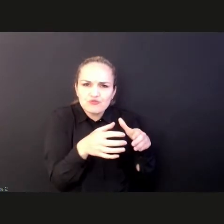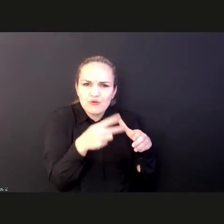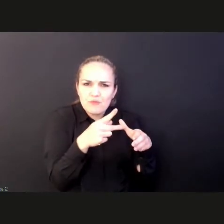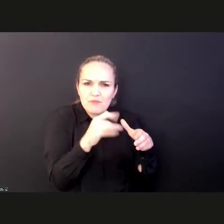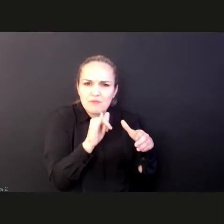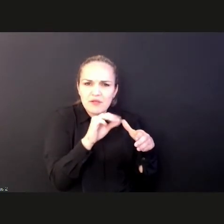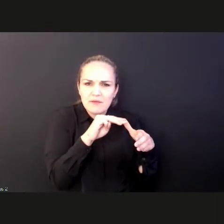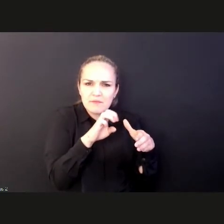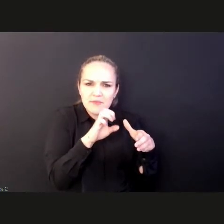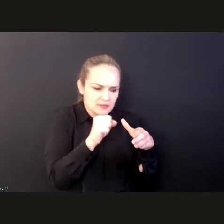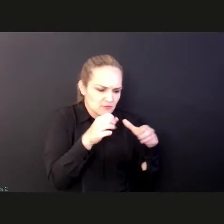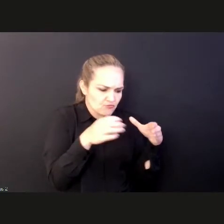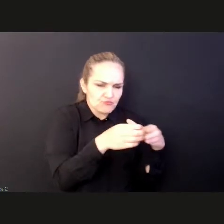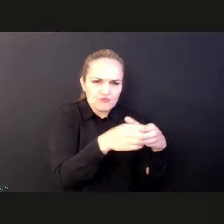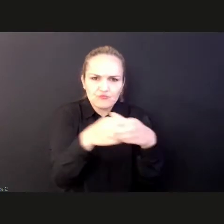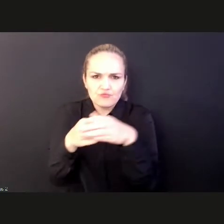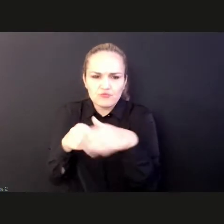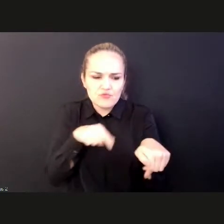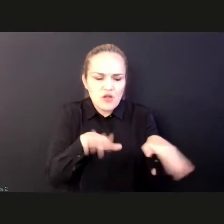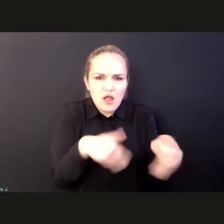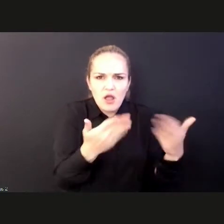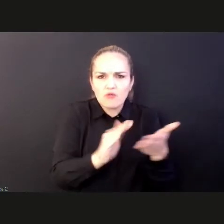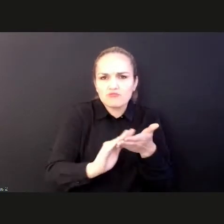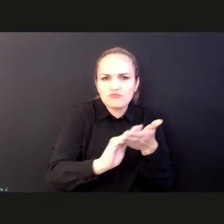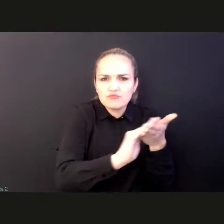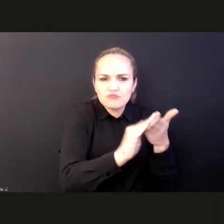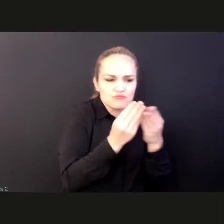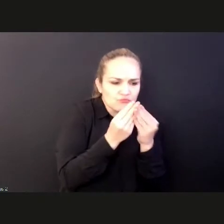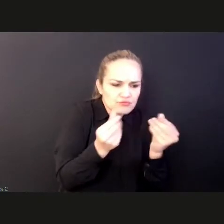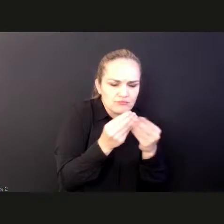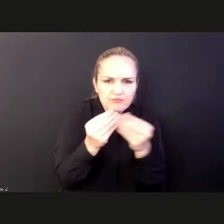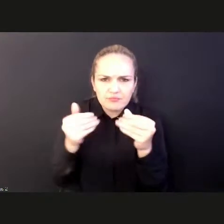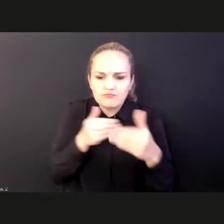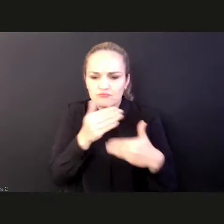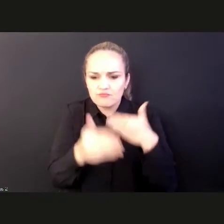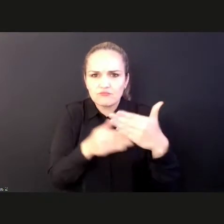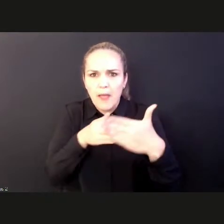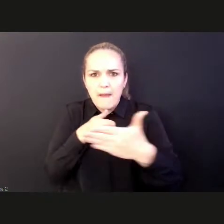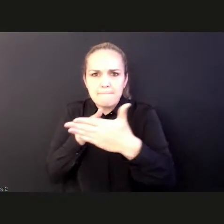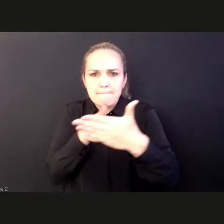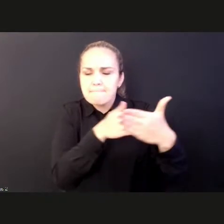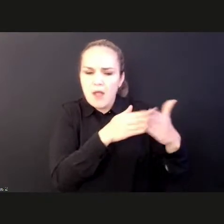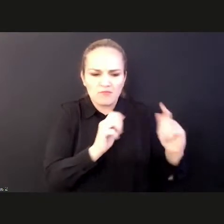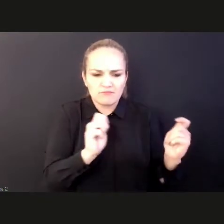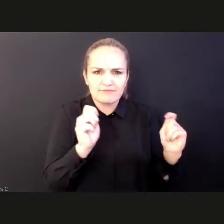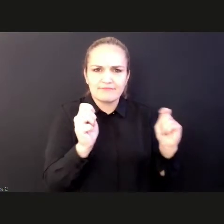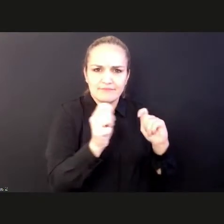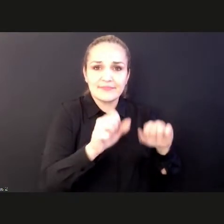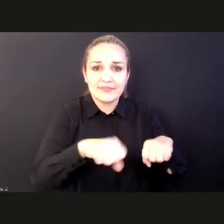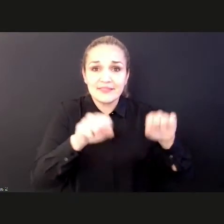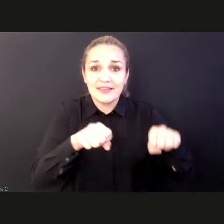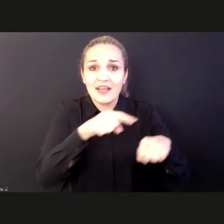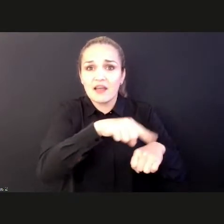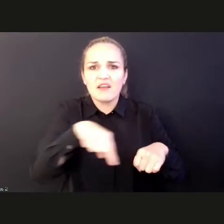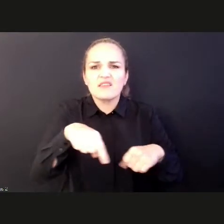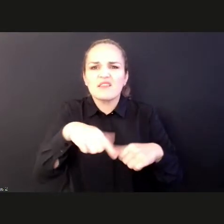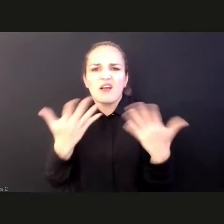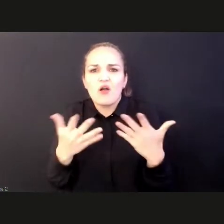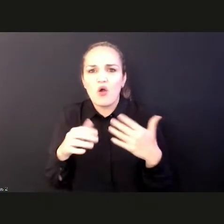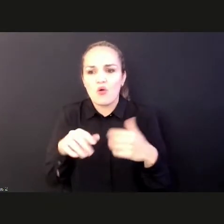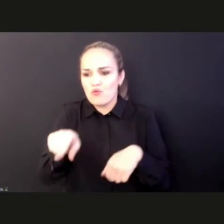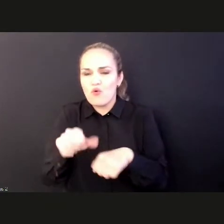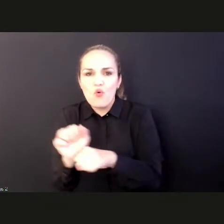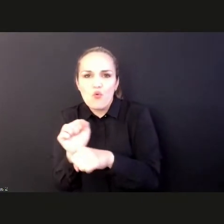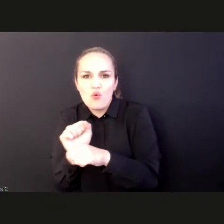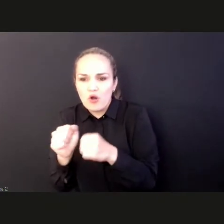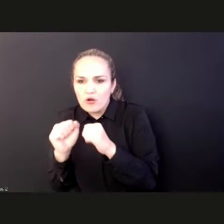part through the work of community-based enterprises. We've heard initiatives regarding gender equality with regard to the